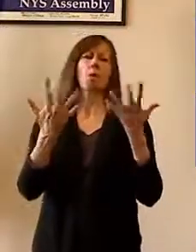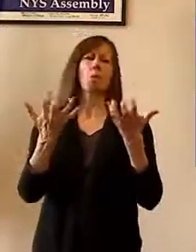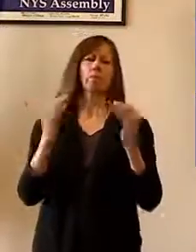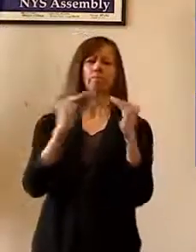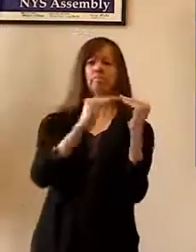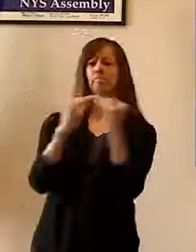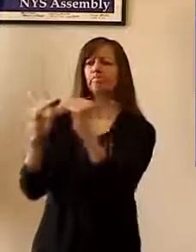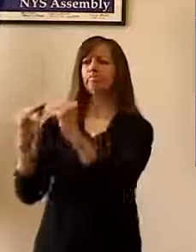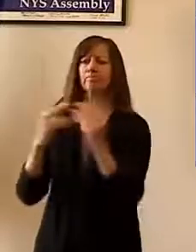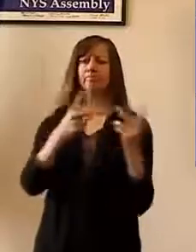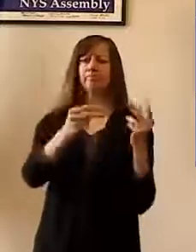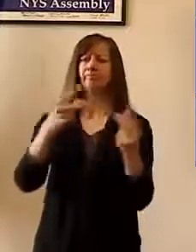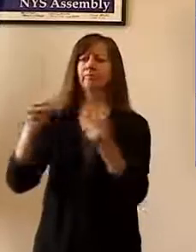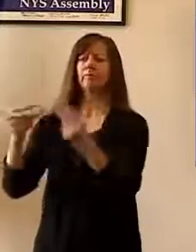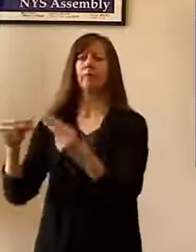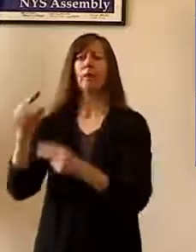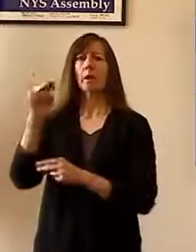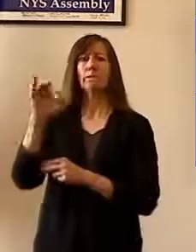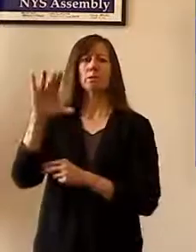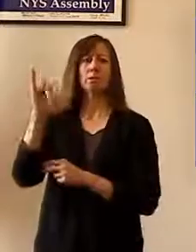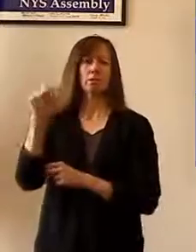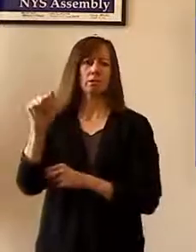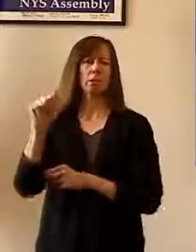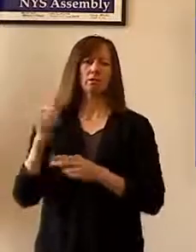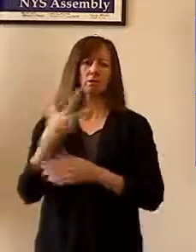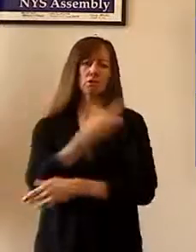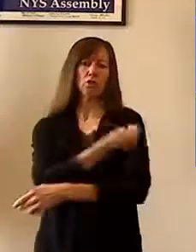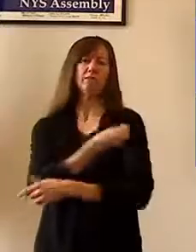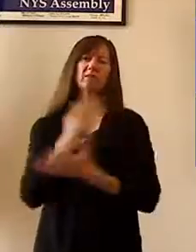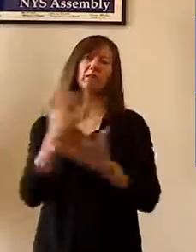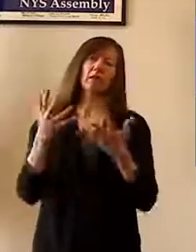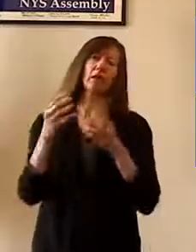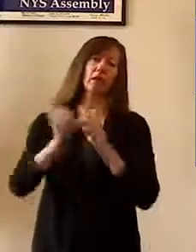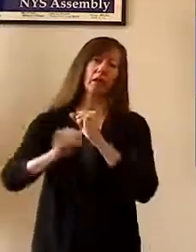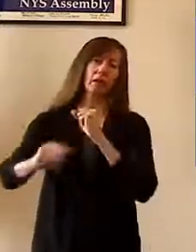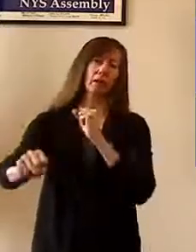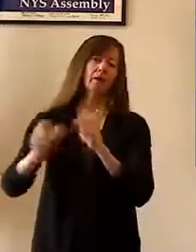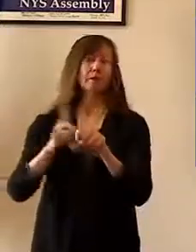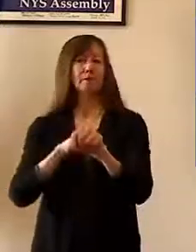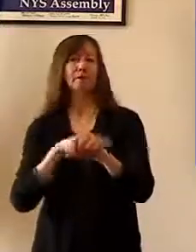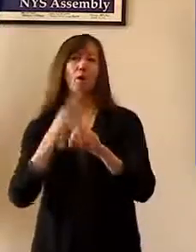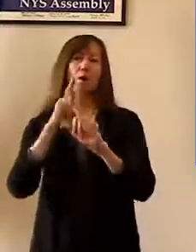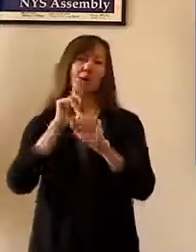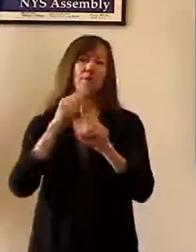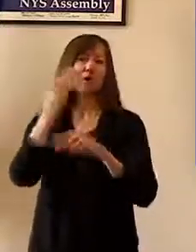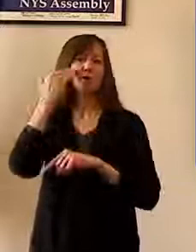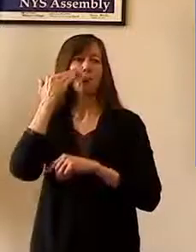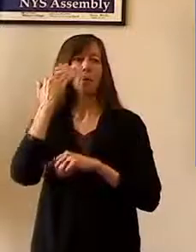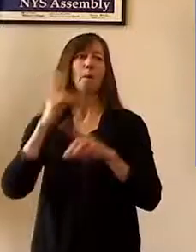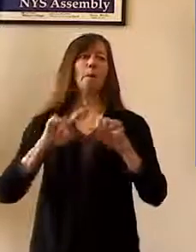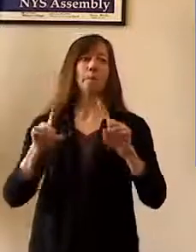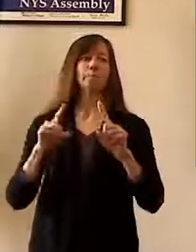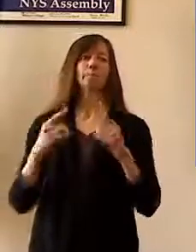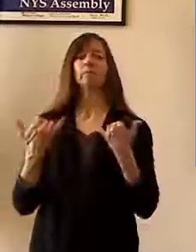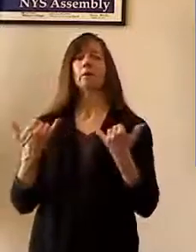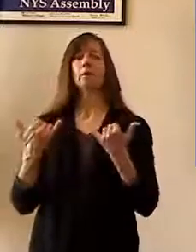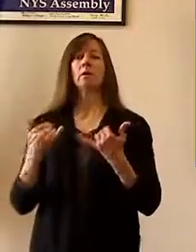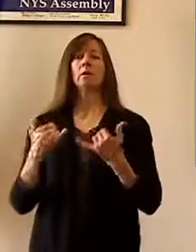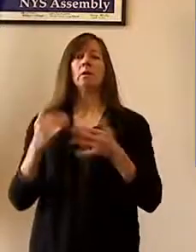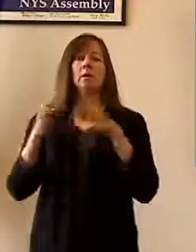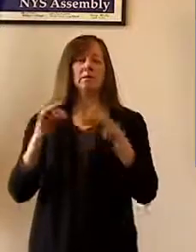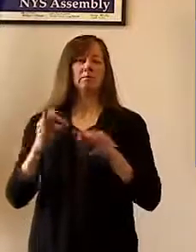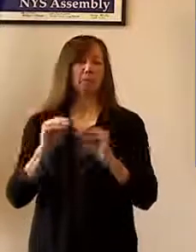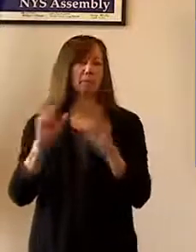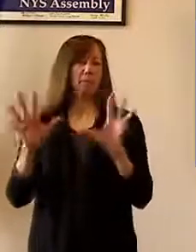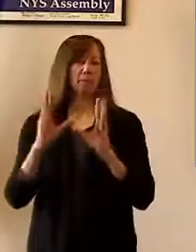it's a long answer, but I wanted you to understand it. 2,200 Moderna doses administered. That'll be 1,500 at our fixed